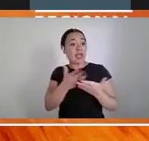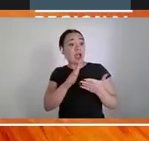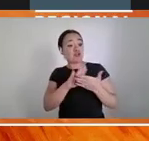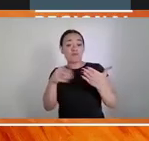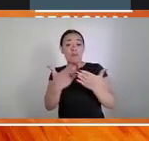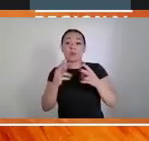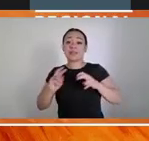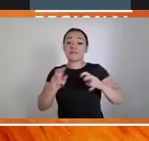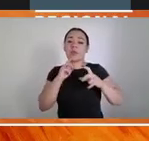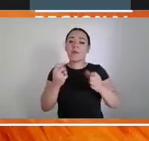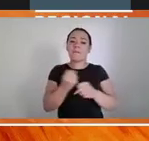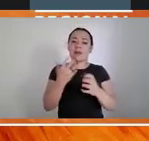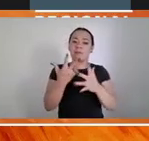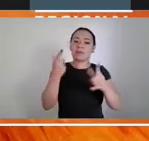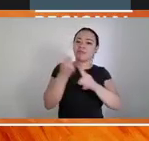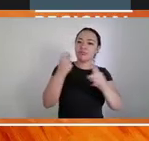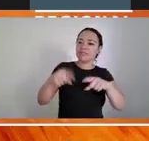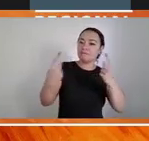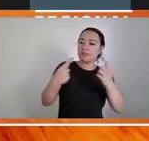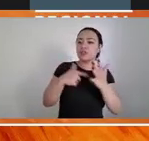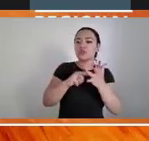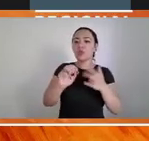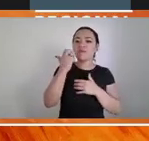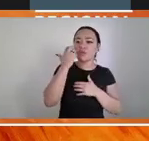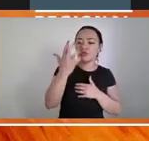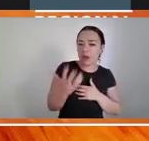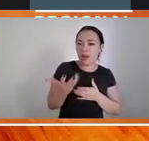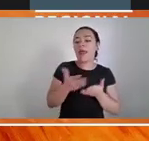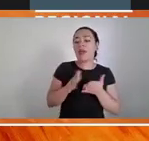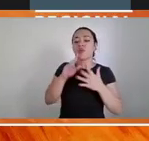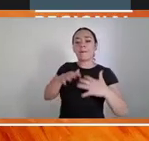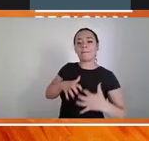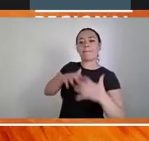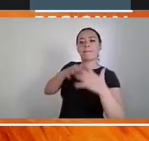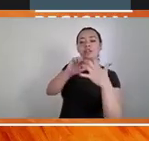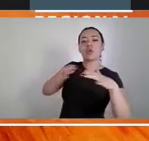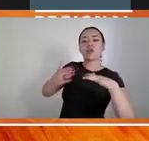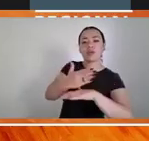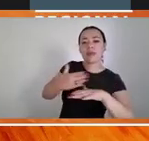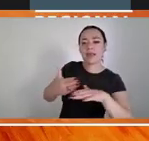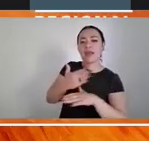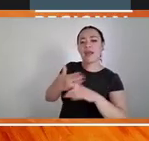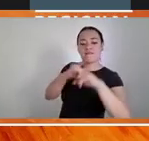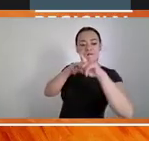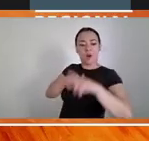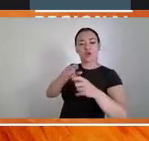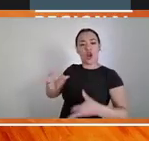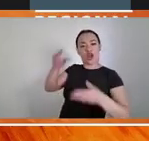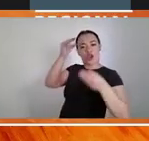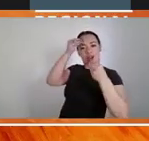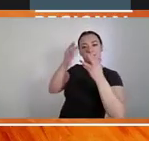to make a significant difference to your future and how you will build your practice or career based on your learnings throughout the